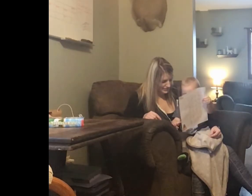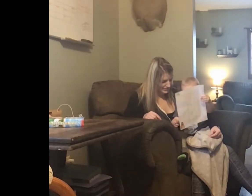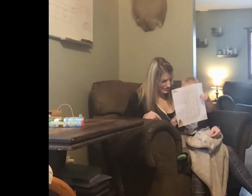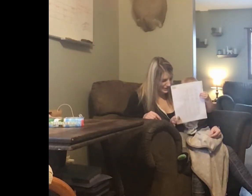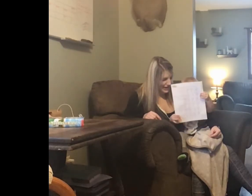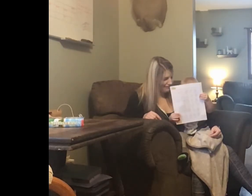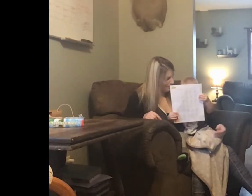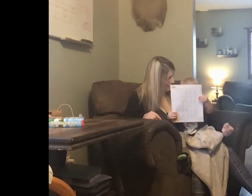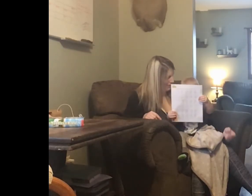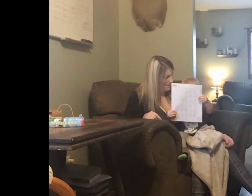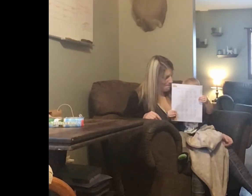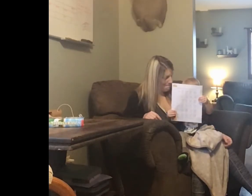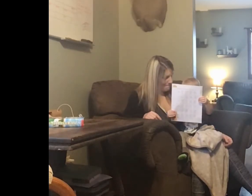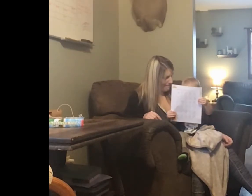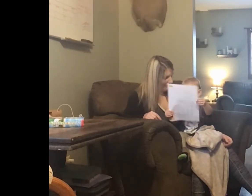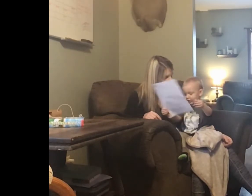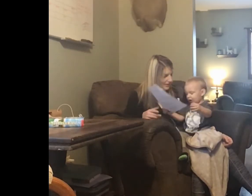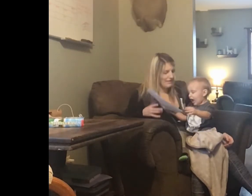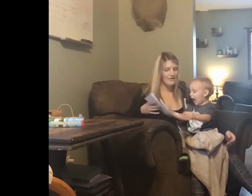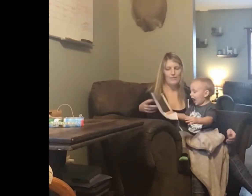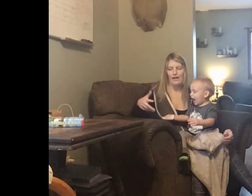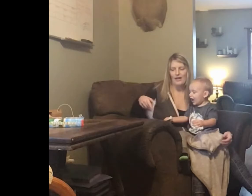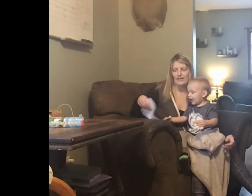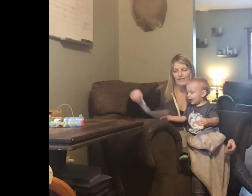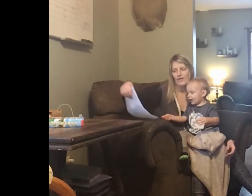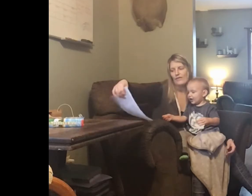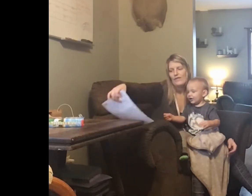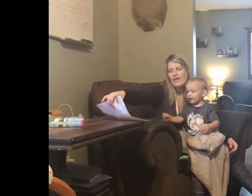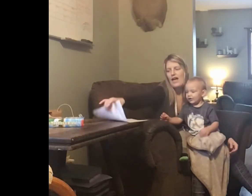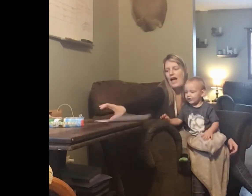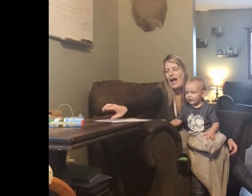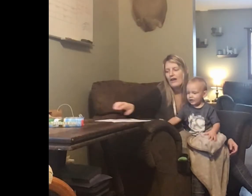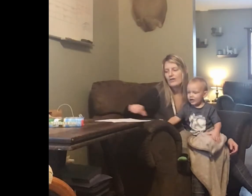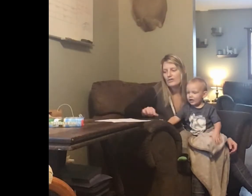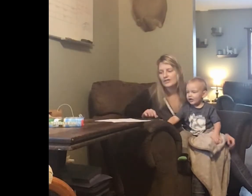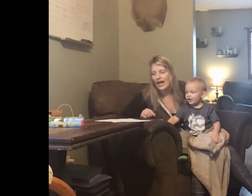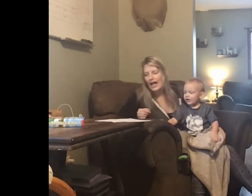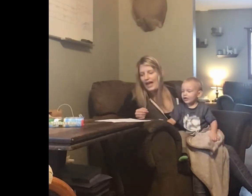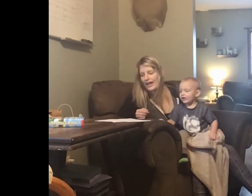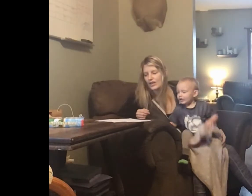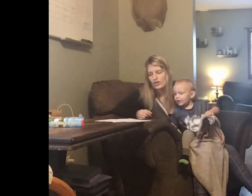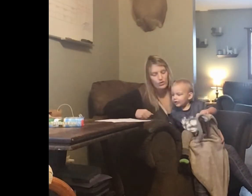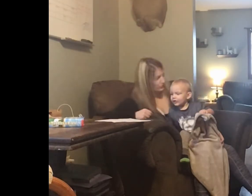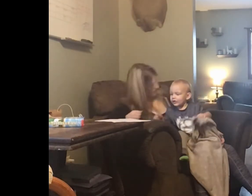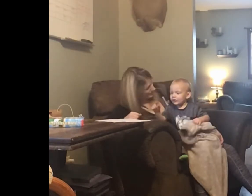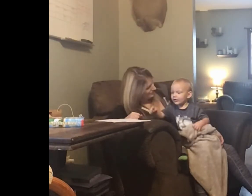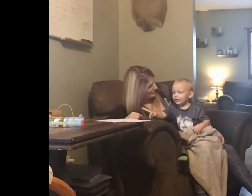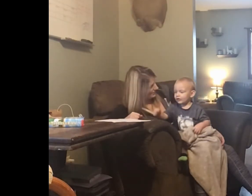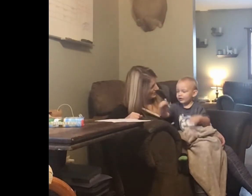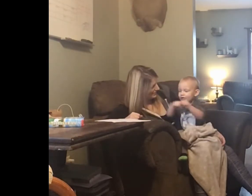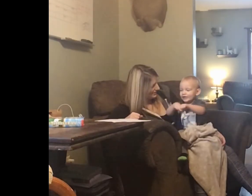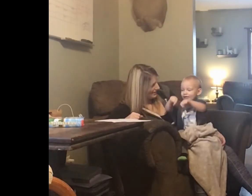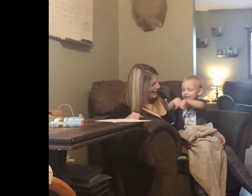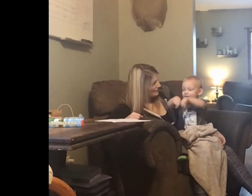Can I have the paper? Black and love you. How do you sign shoes? How do you sign